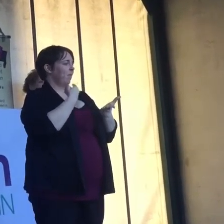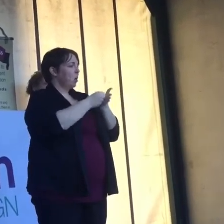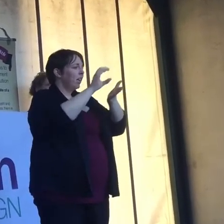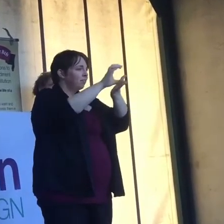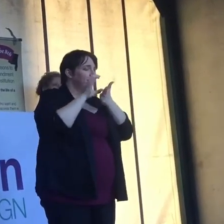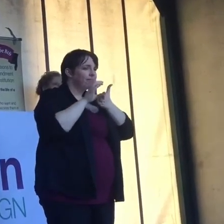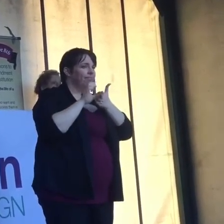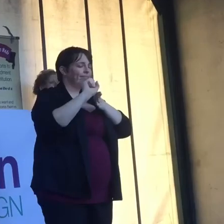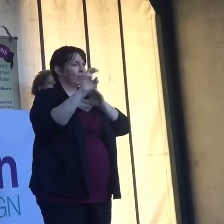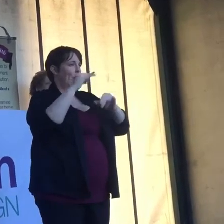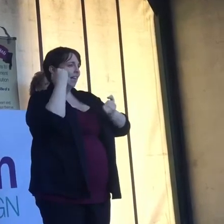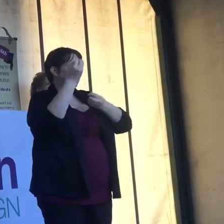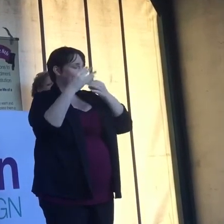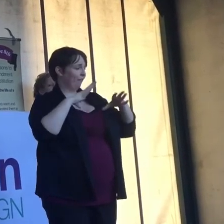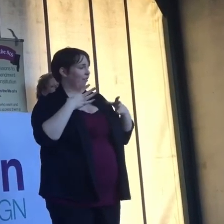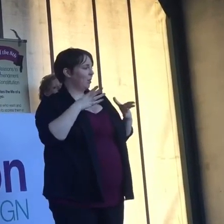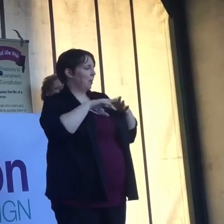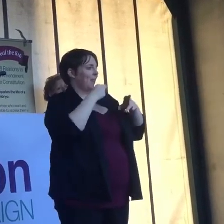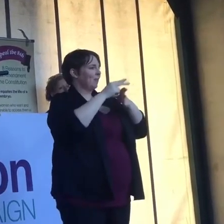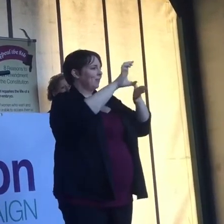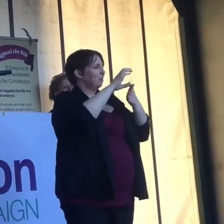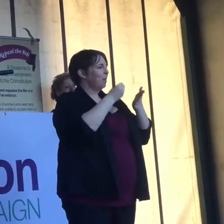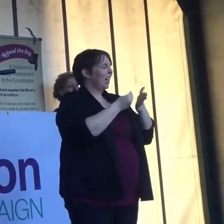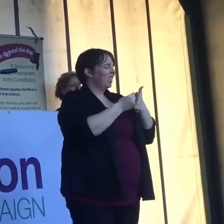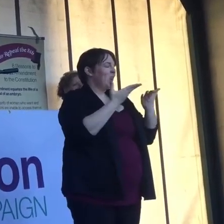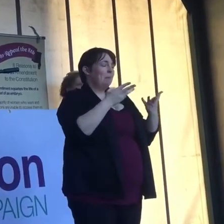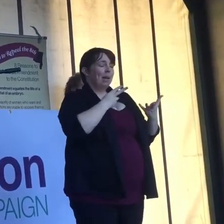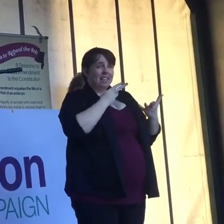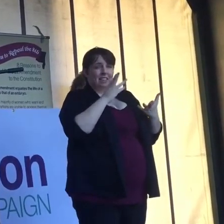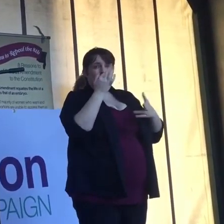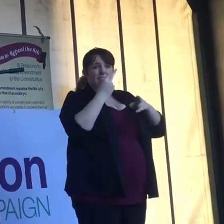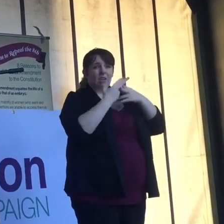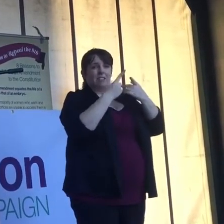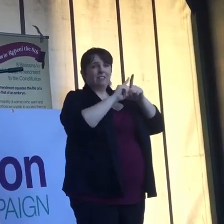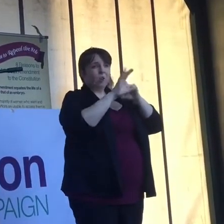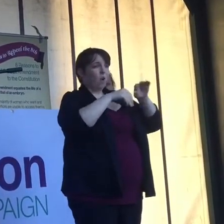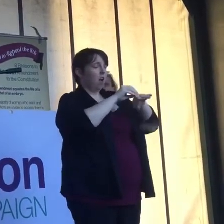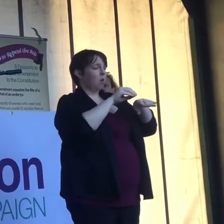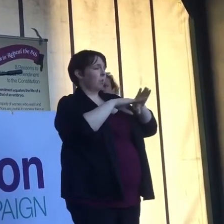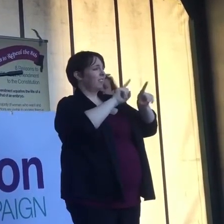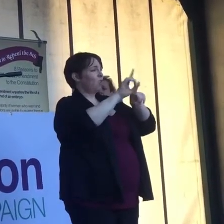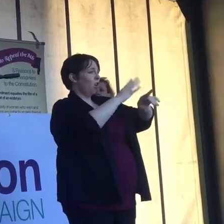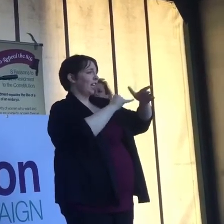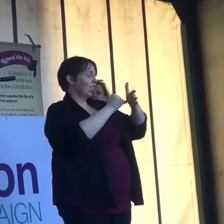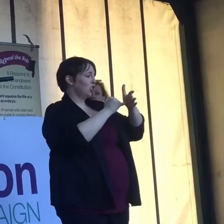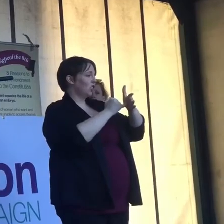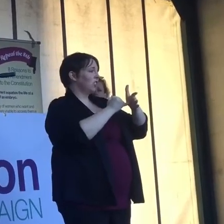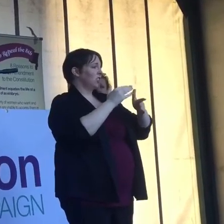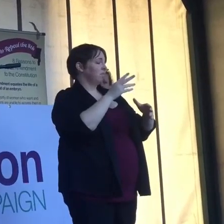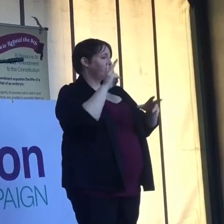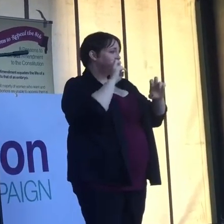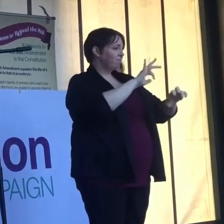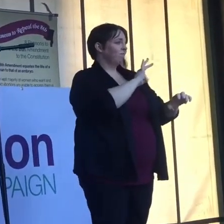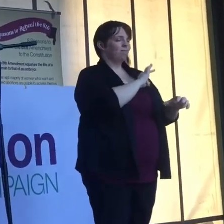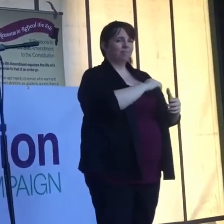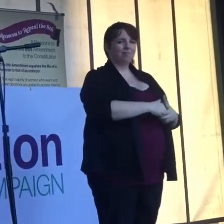your ideas. So please come and find out what's going on with all the different organisations. So,